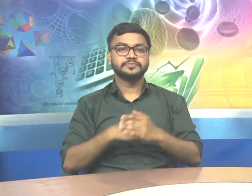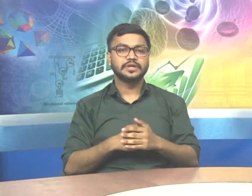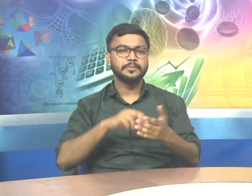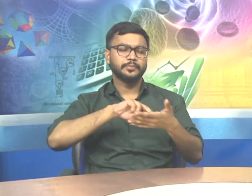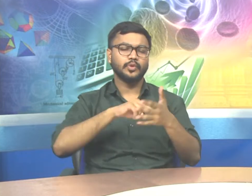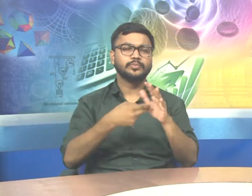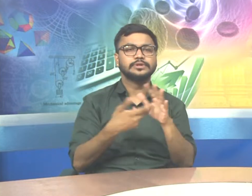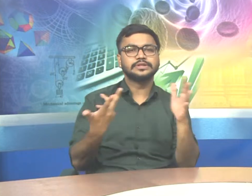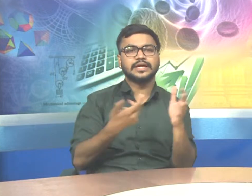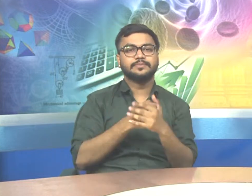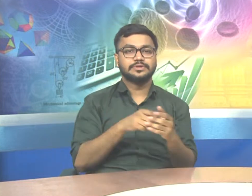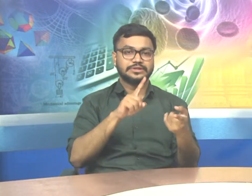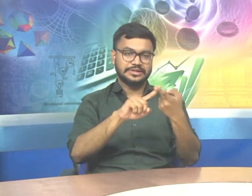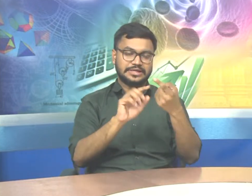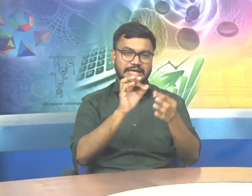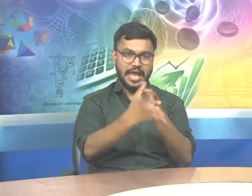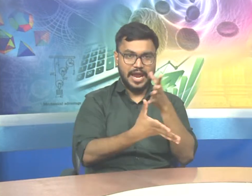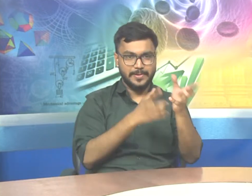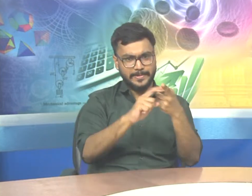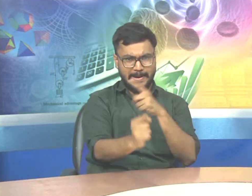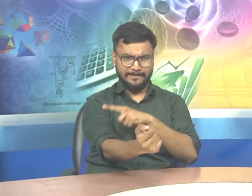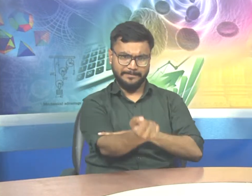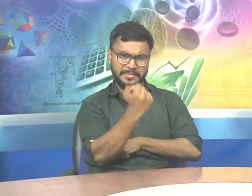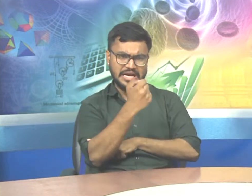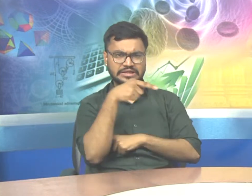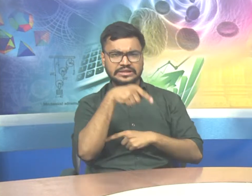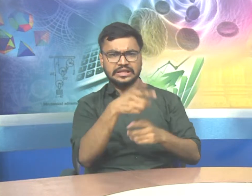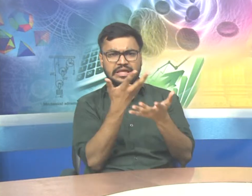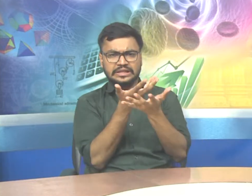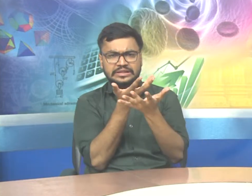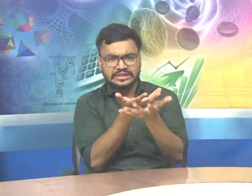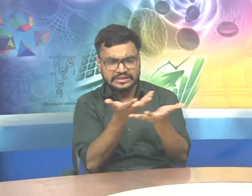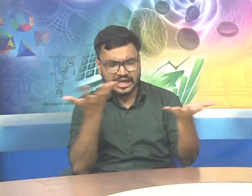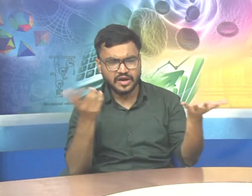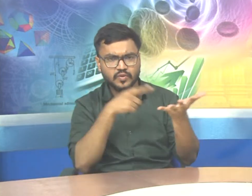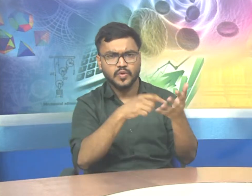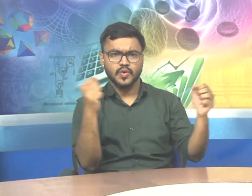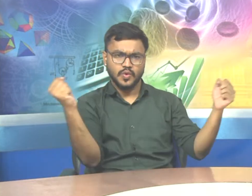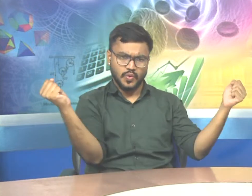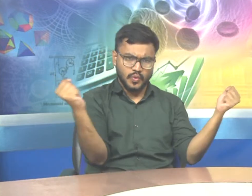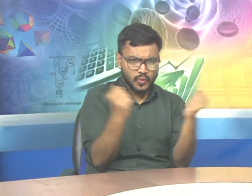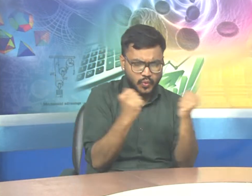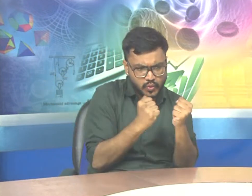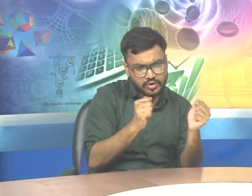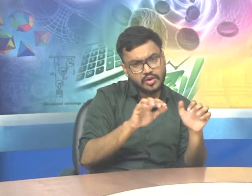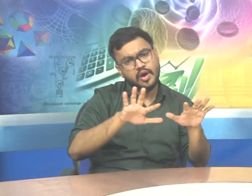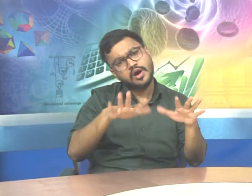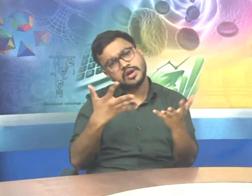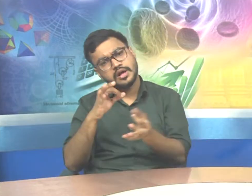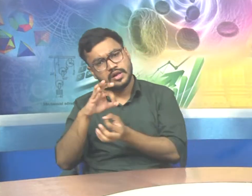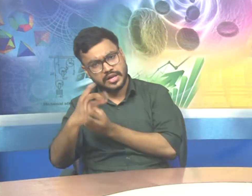Now the second form of energy is thermal energy. It is the energy